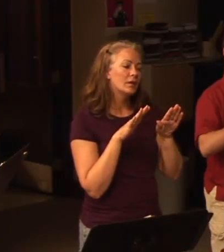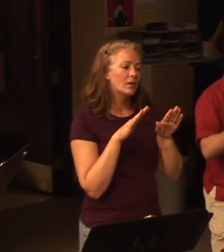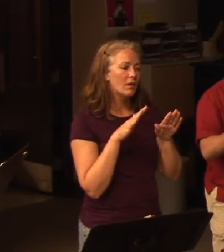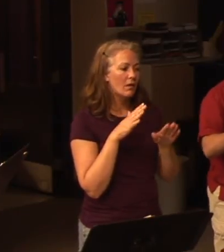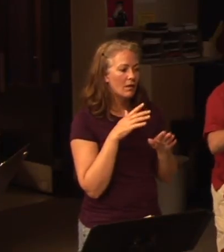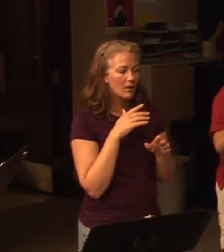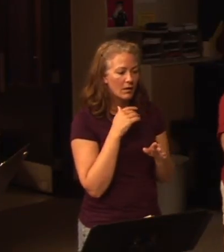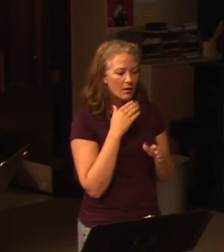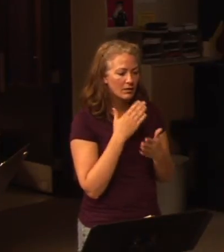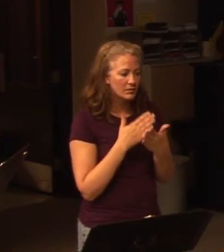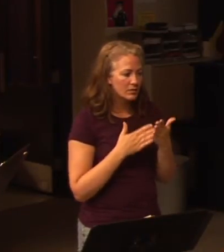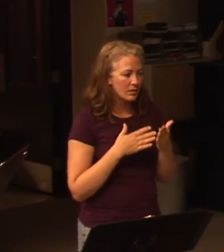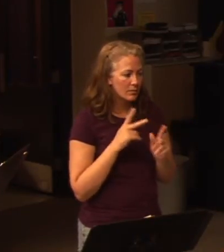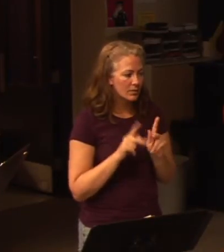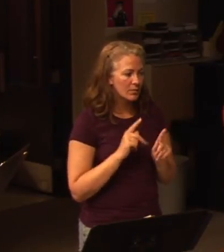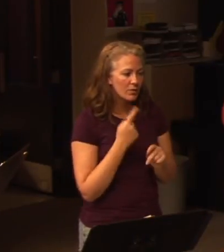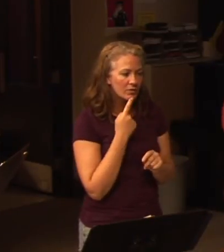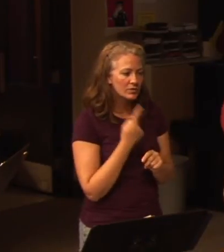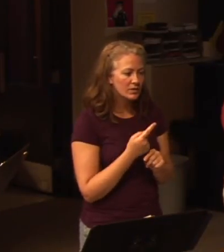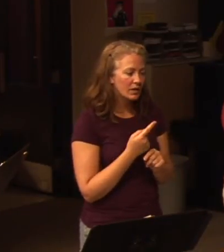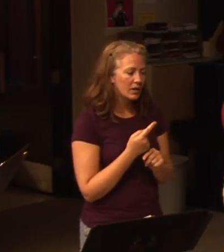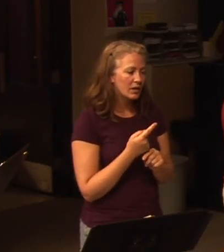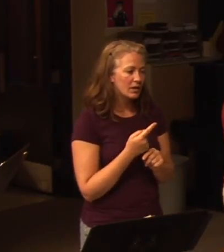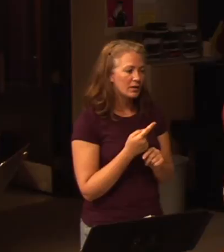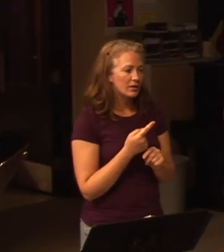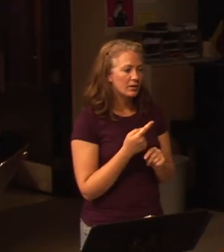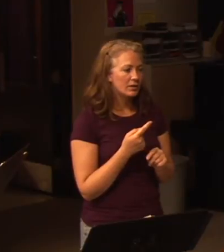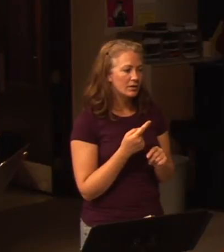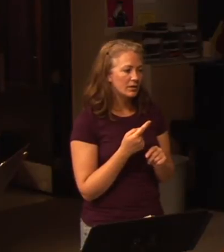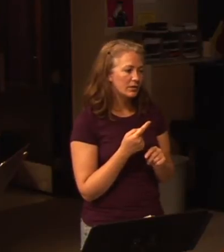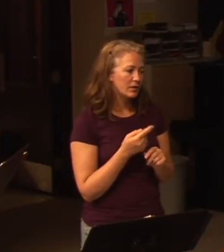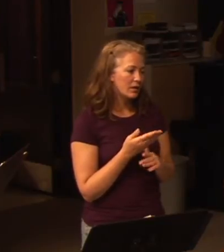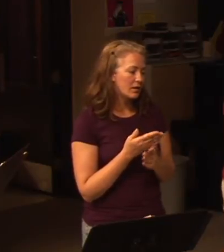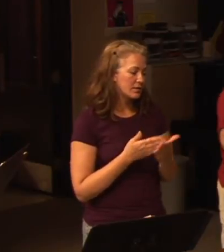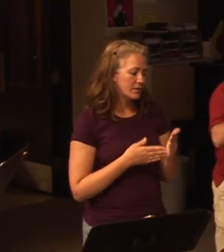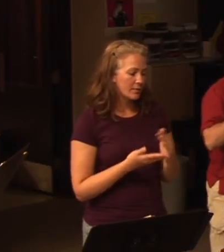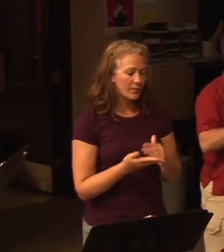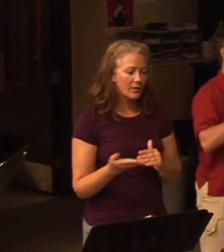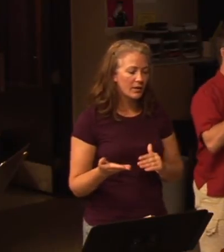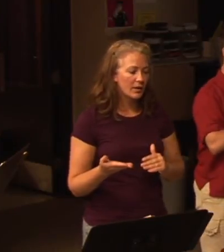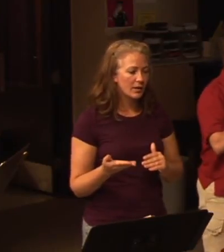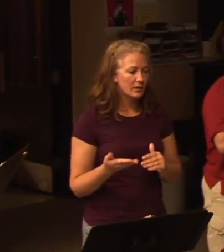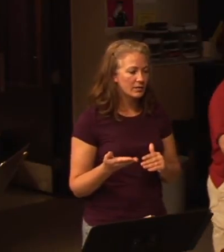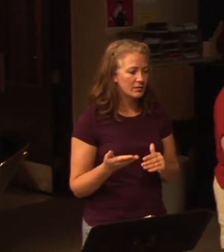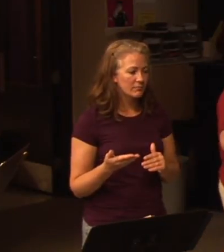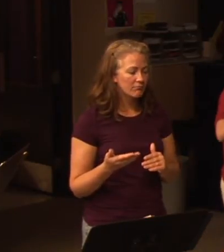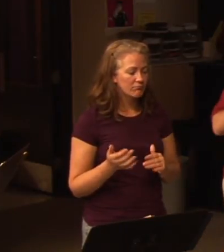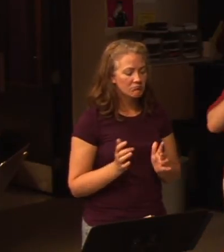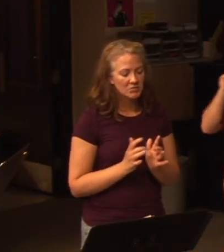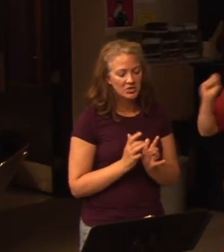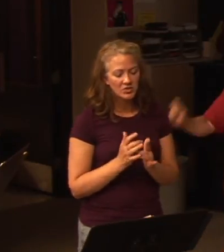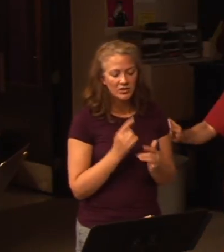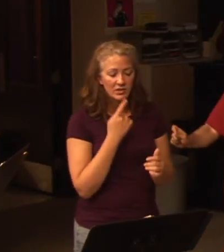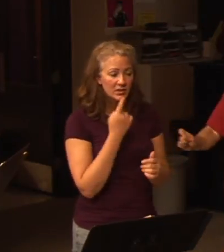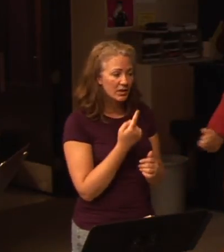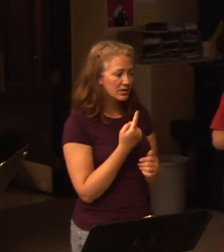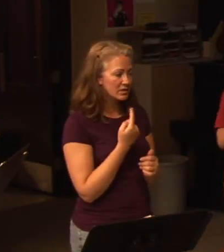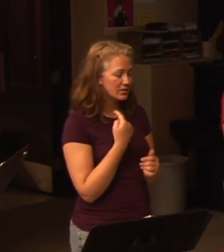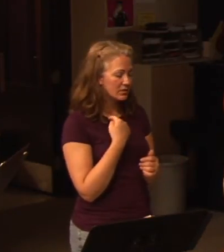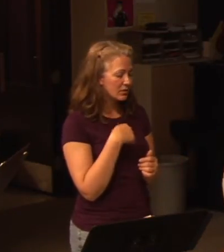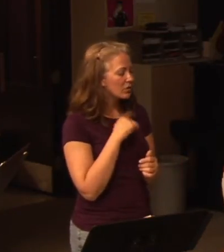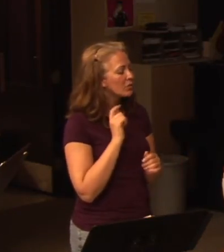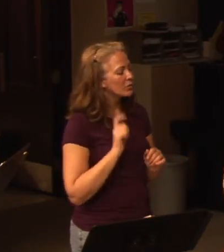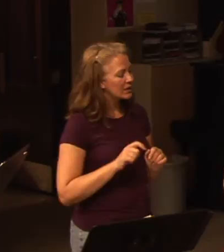maybe. I don't know. They didn't actually say that. But you never know what they were thinking. And Jesus says, you know what? He said, we need to go on